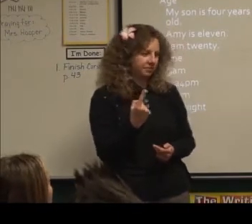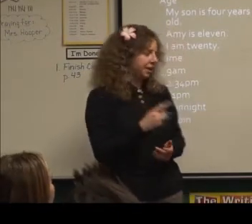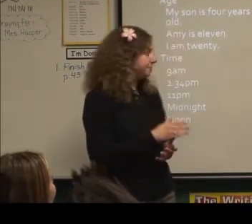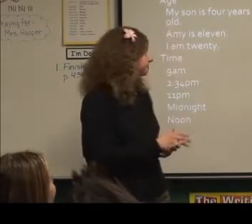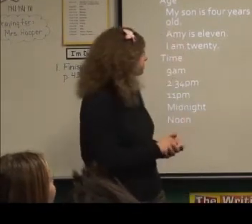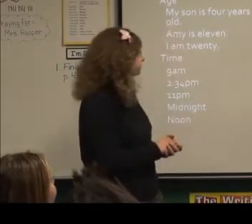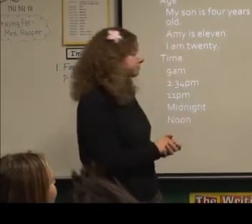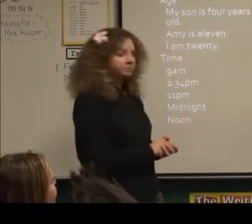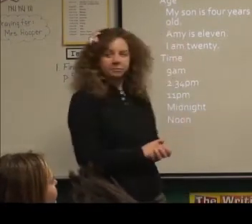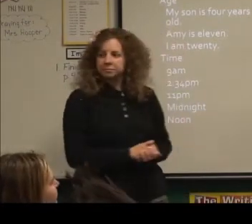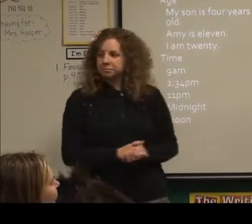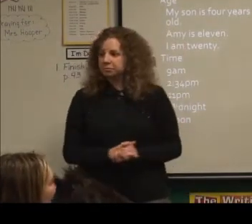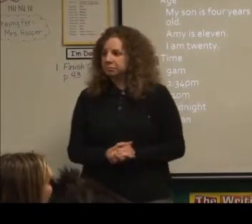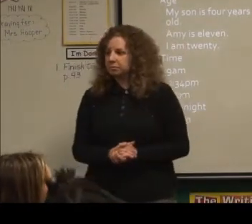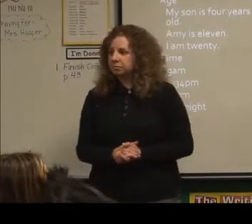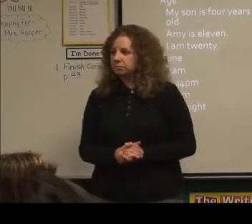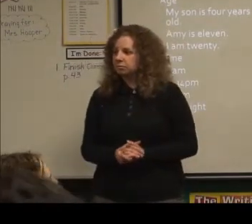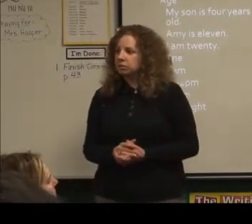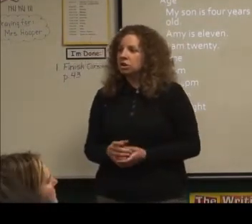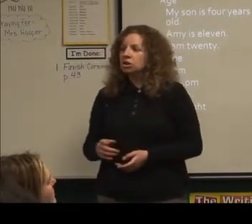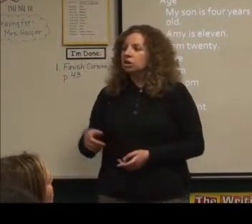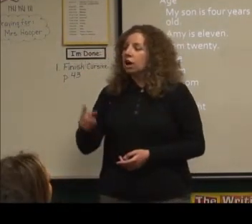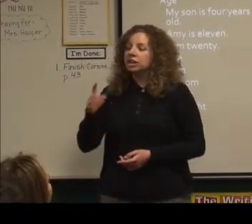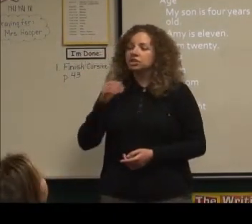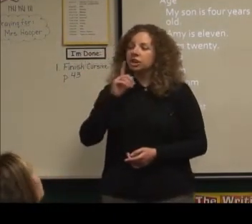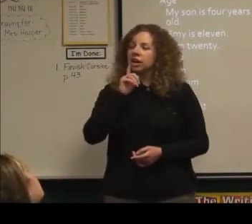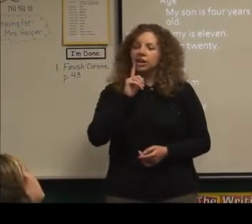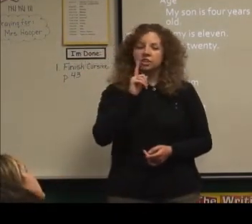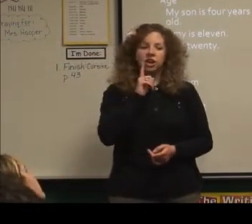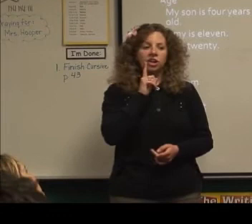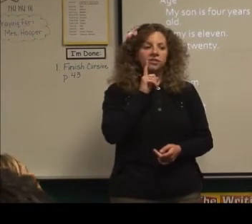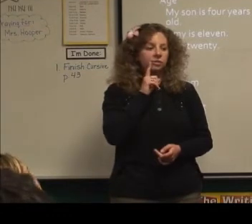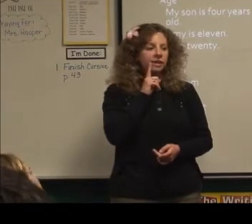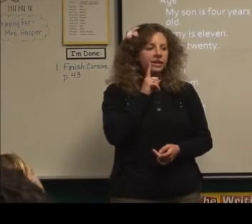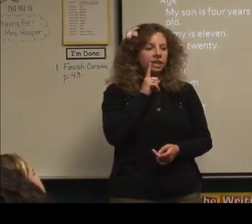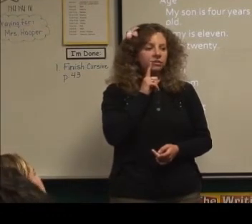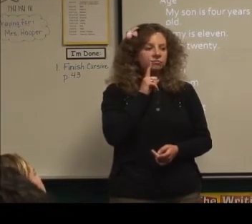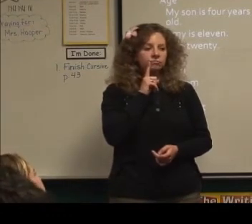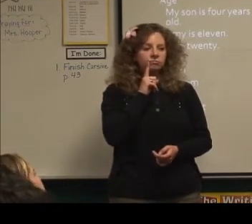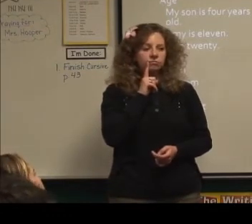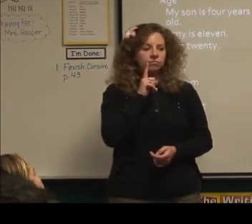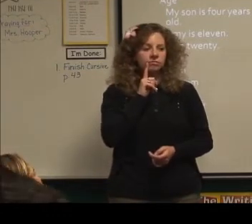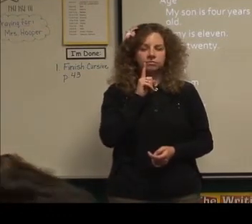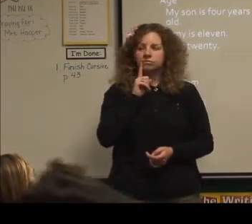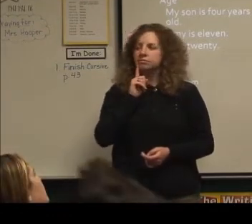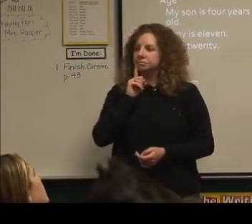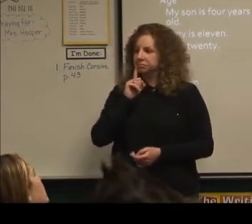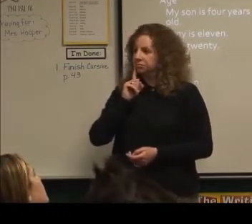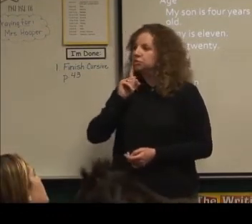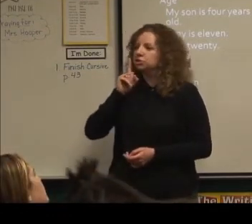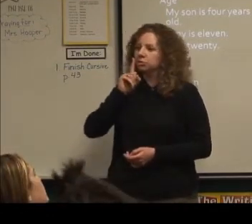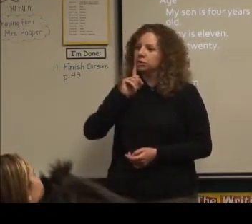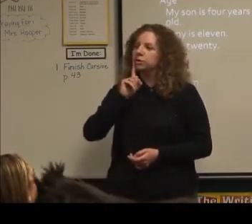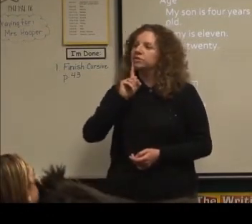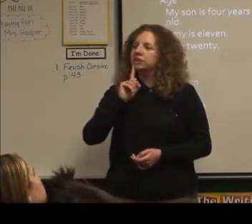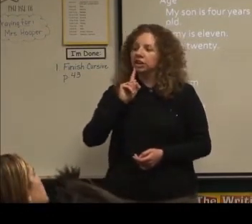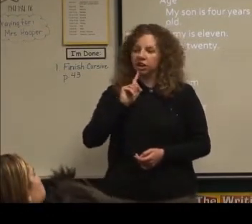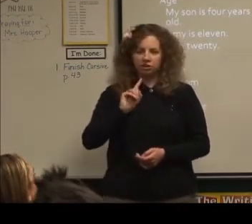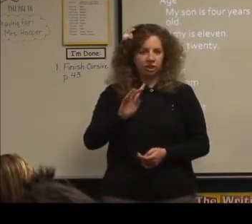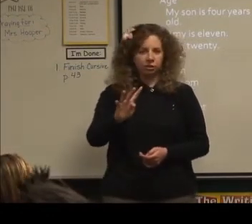Okay. When it's 4, was it you start the 4 here? I start all of it right here. With the 1 finger. Just with a 1 finger, then go